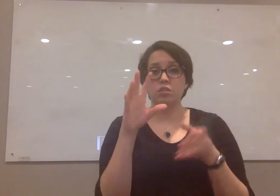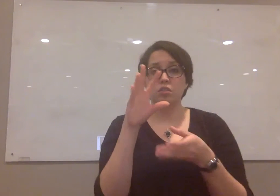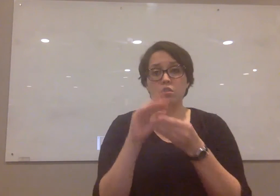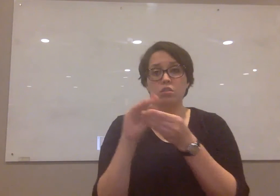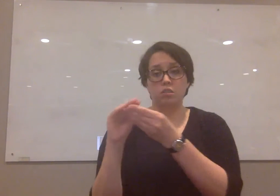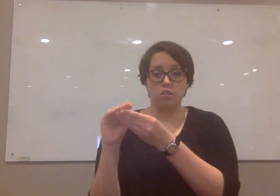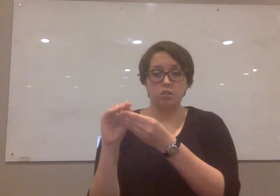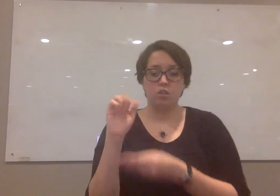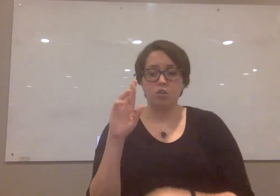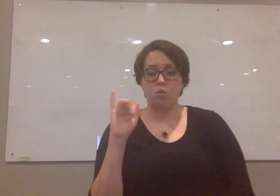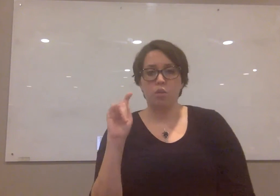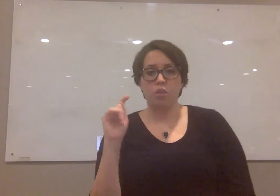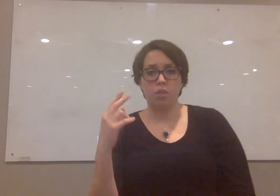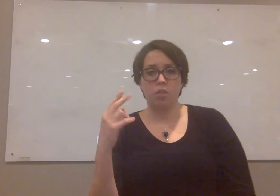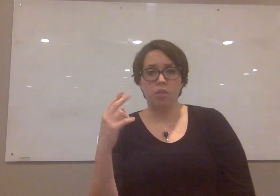range.